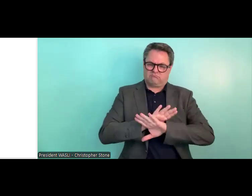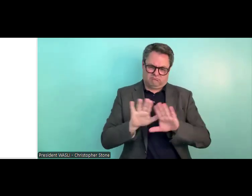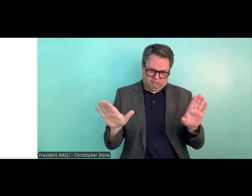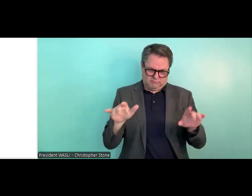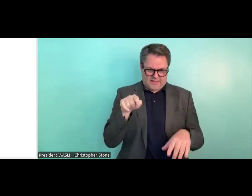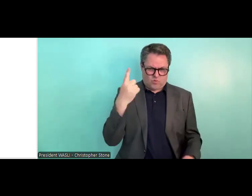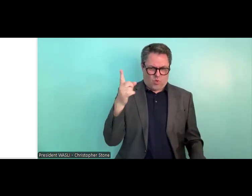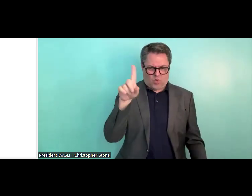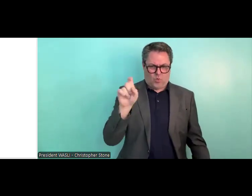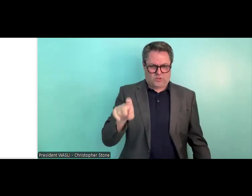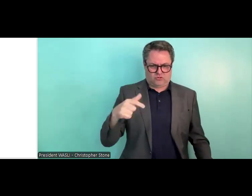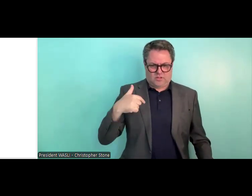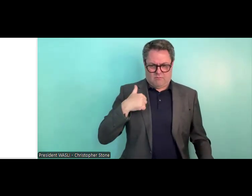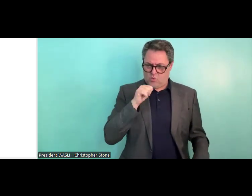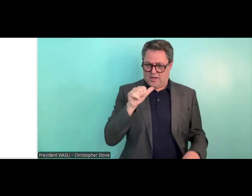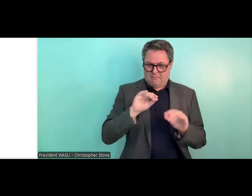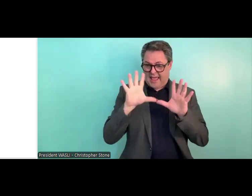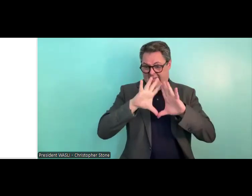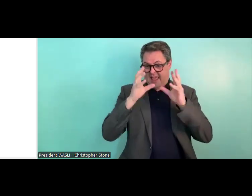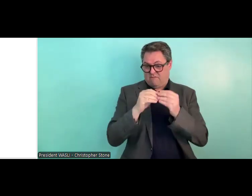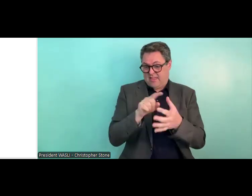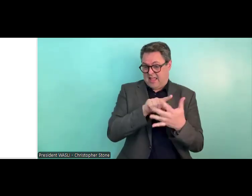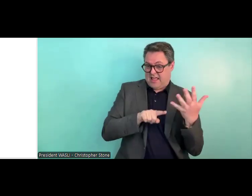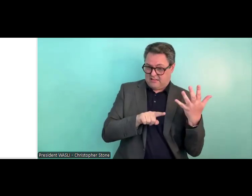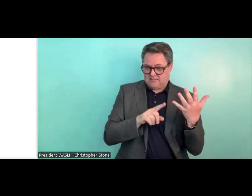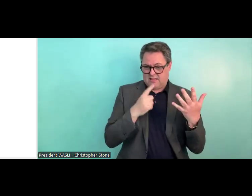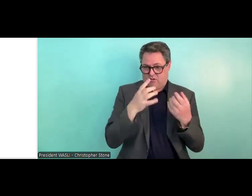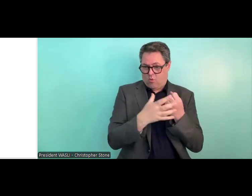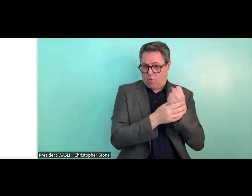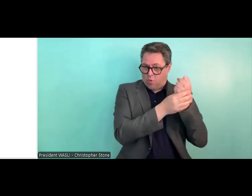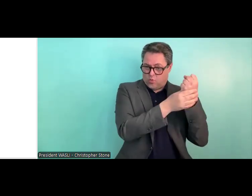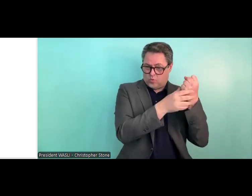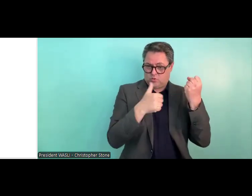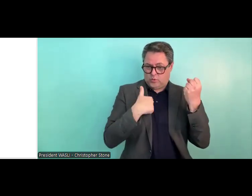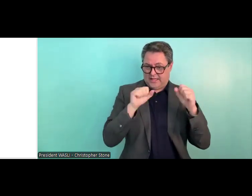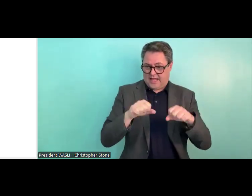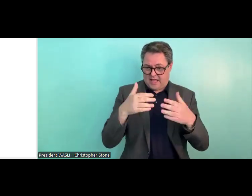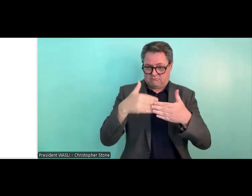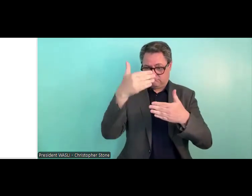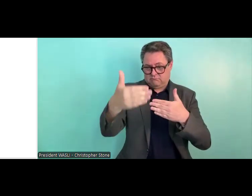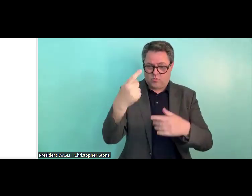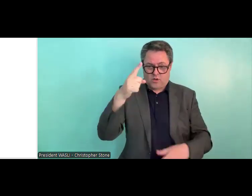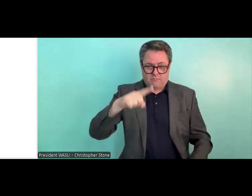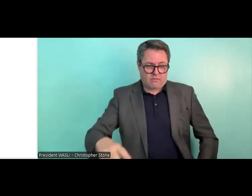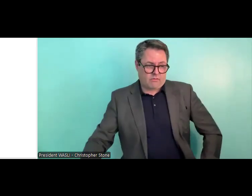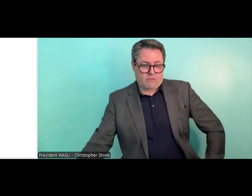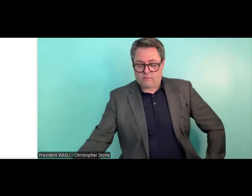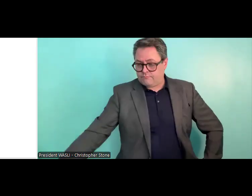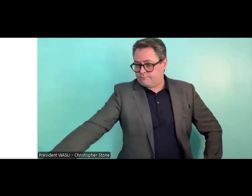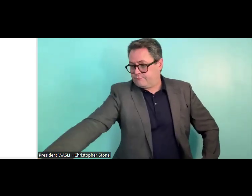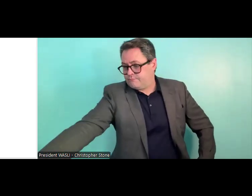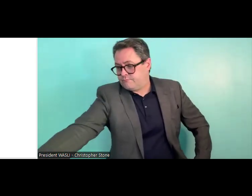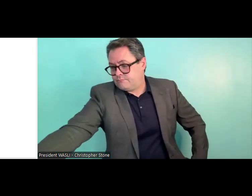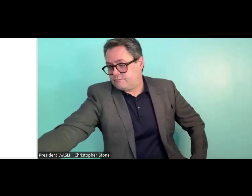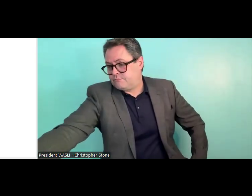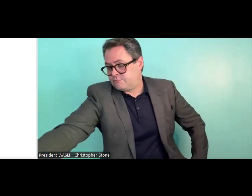are happy to move on with that, we can do that. And that's the question I have, I suppose. I think everything else will have to wait for a month, but